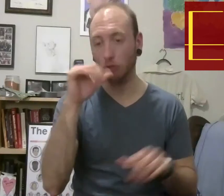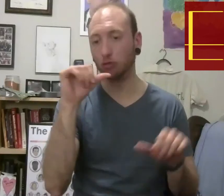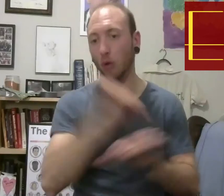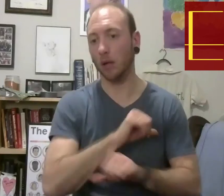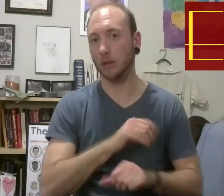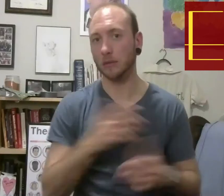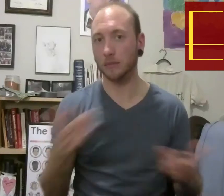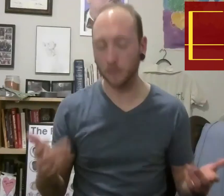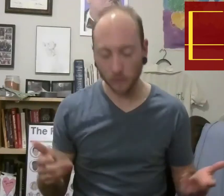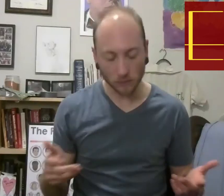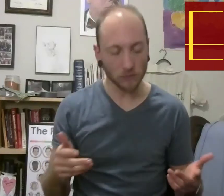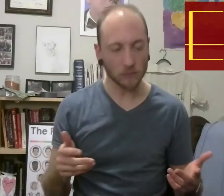got to make it through that.